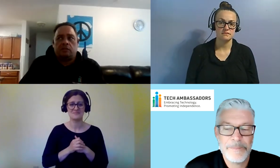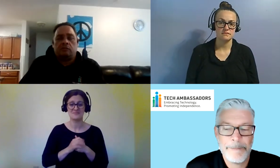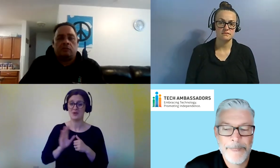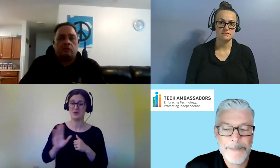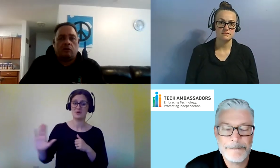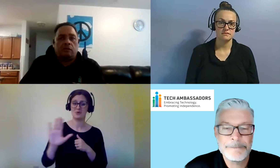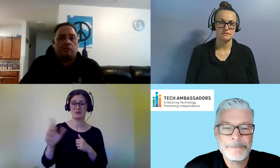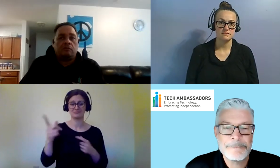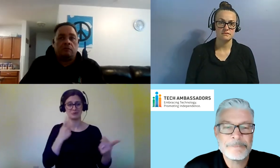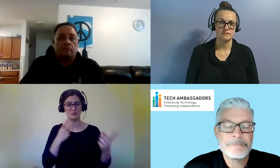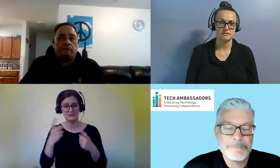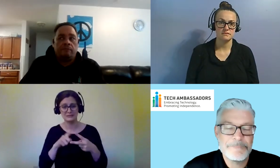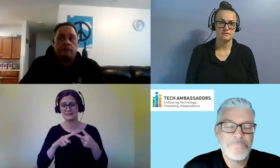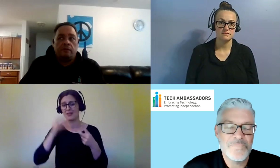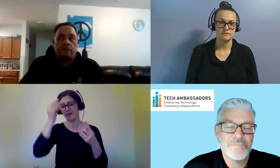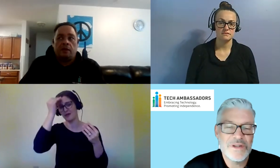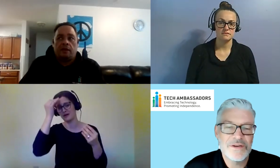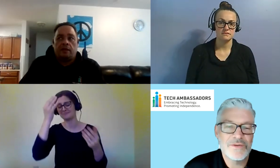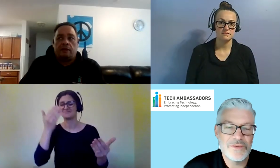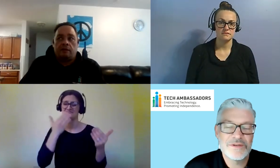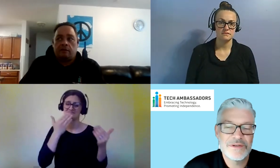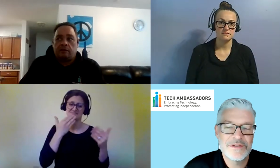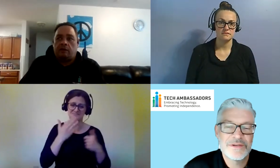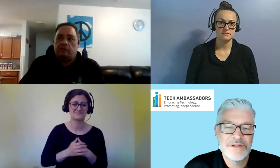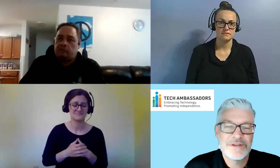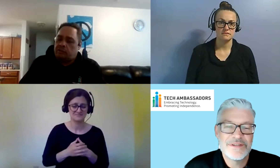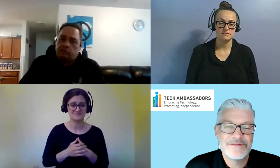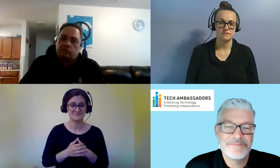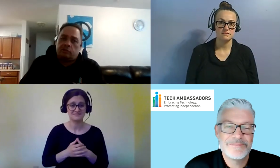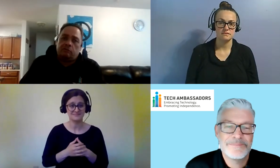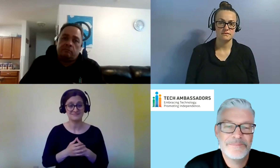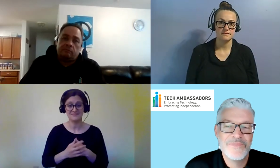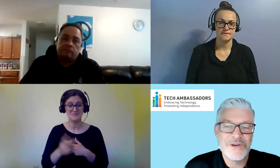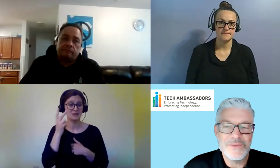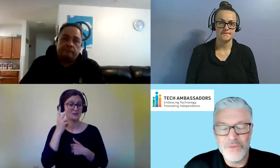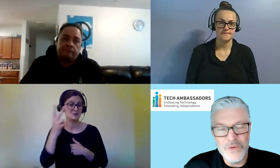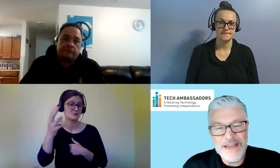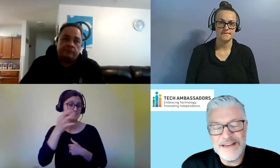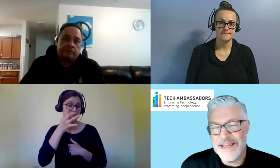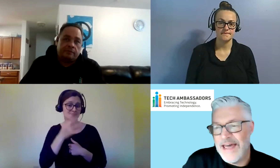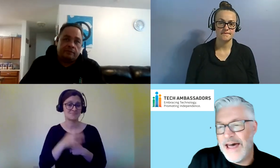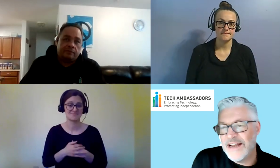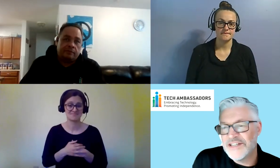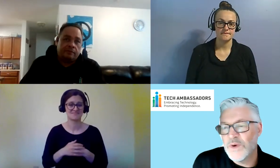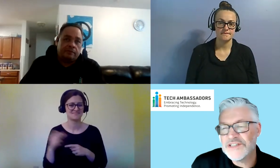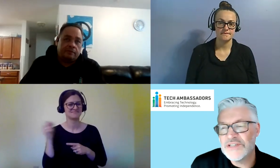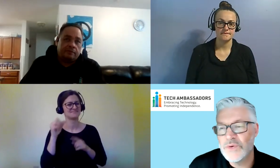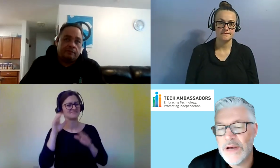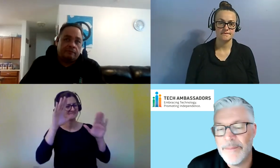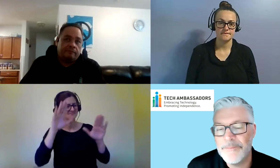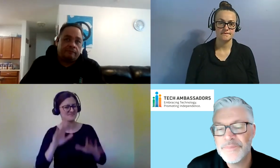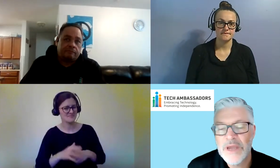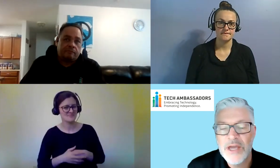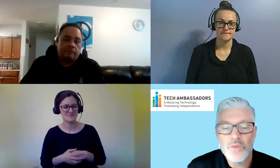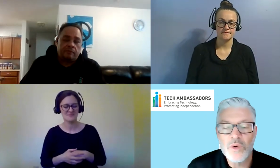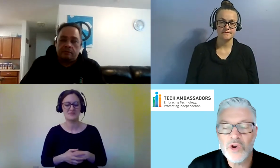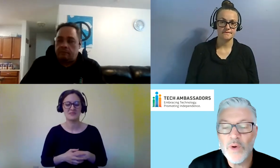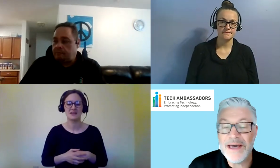questions and thoughts. And see you soon. Great. I just want